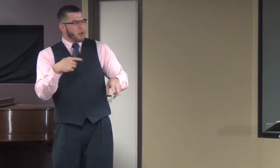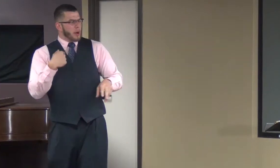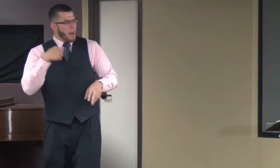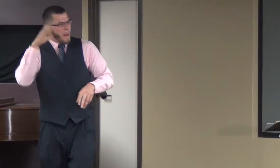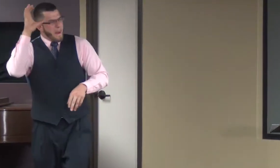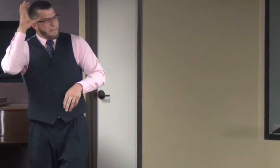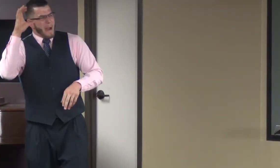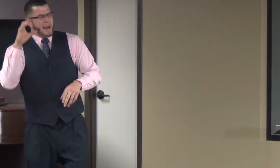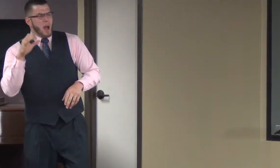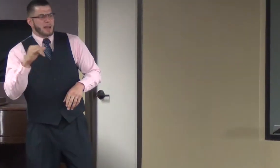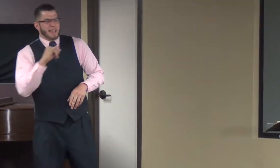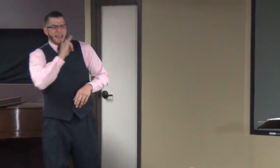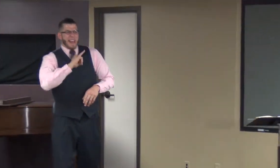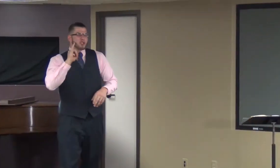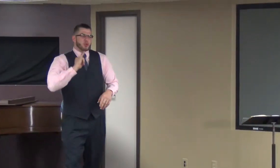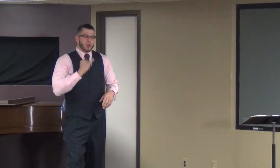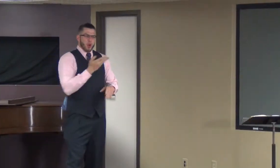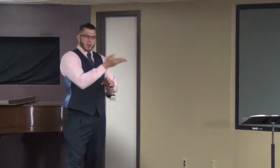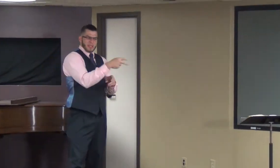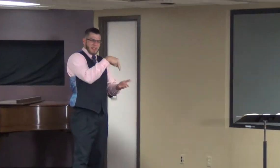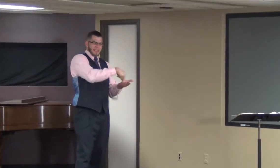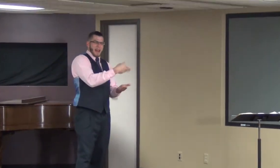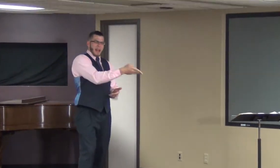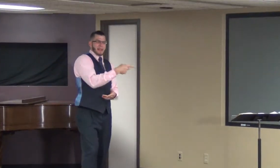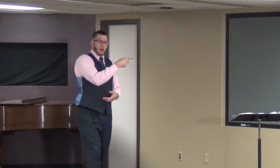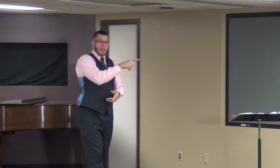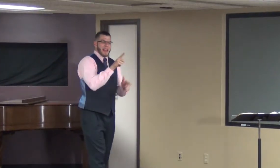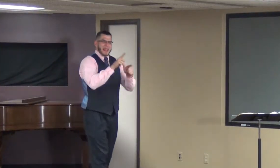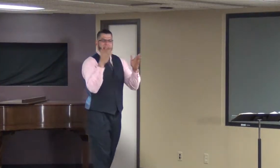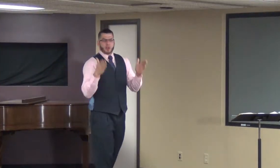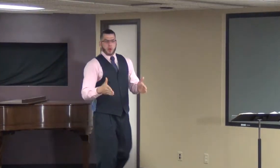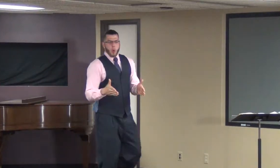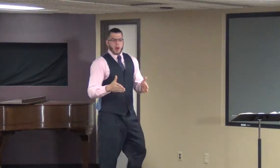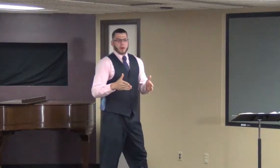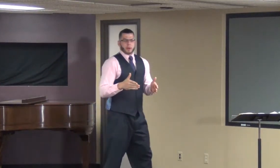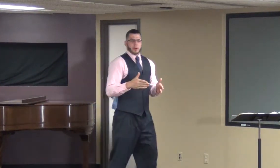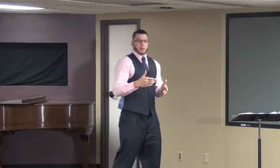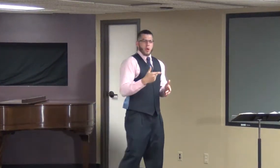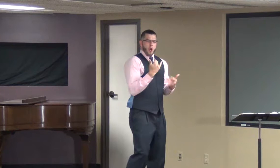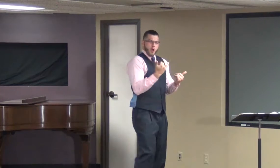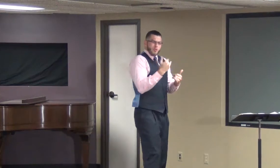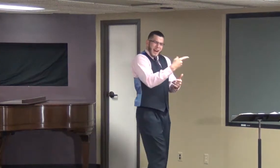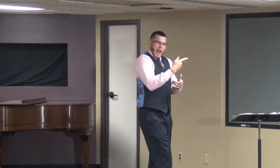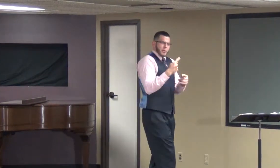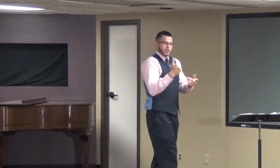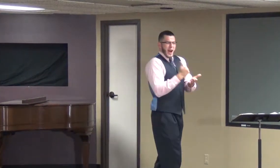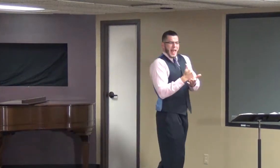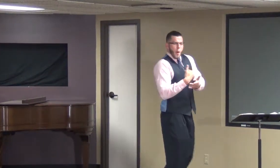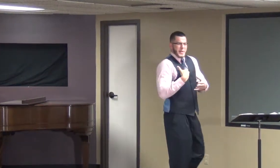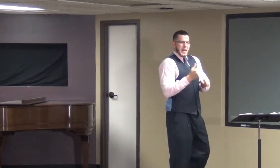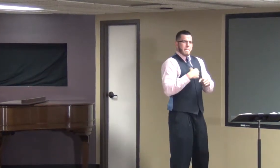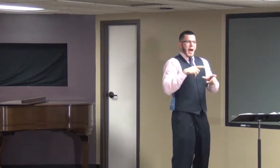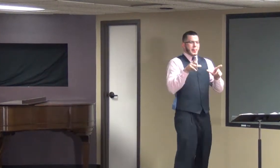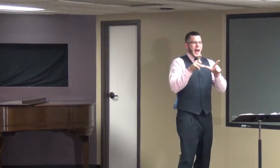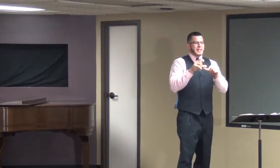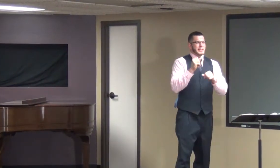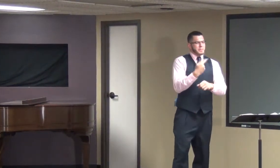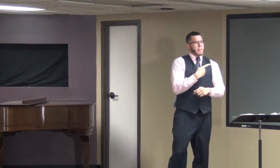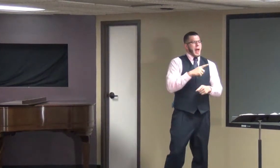look. My cousin Israel was standing there. He's a lawyer. Right now he's trying to help me get my license back,